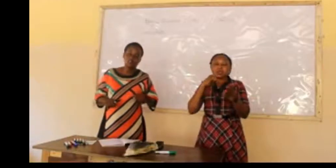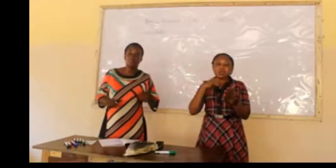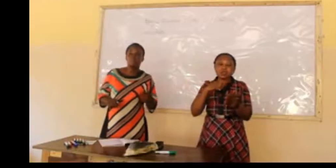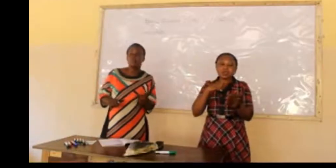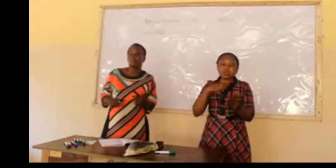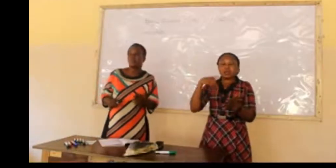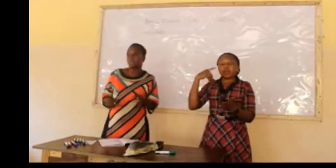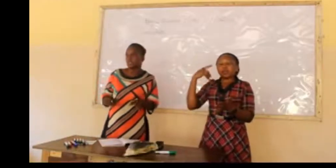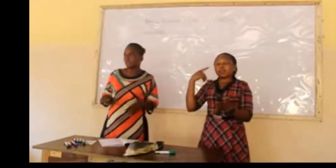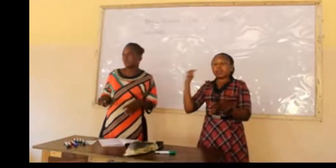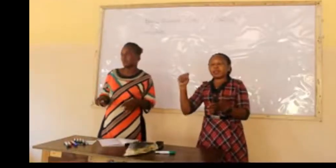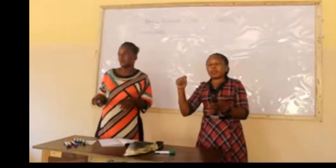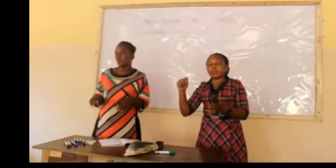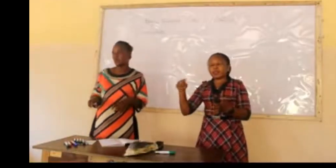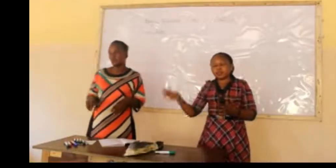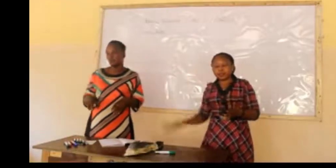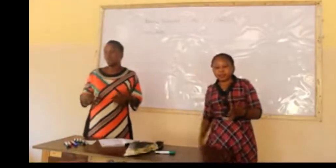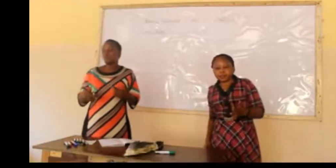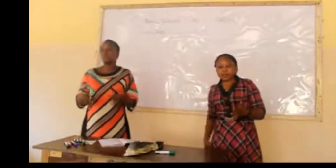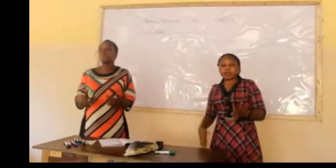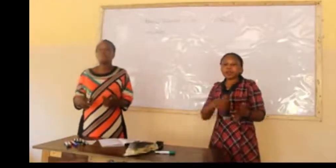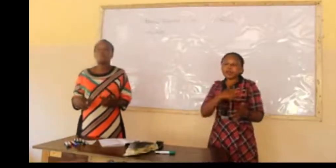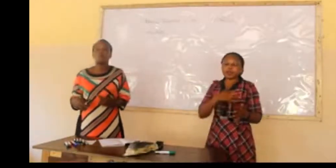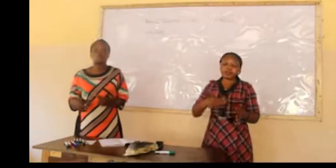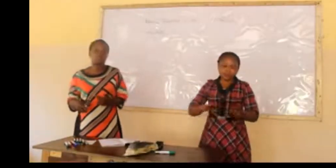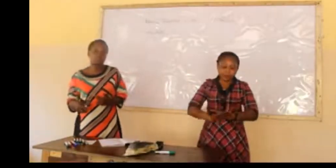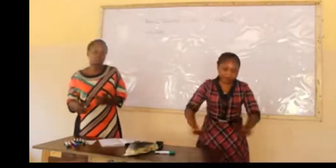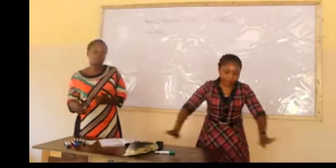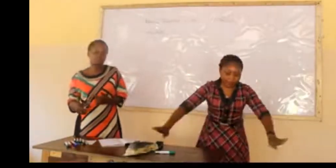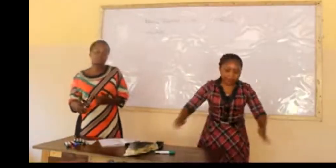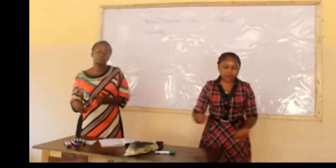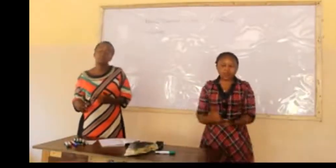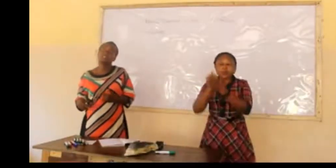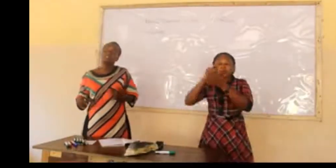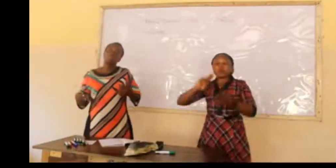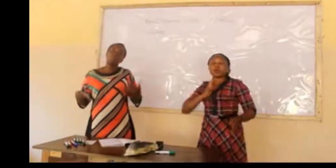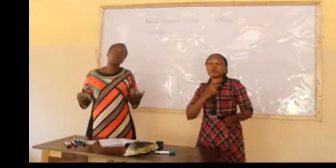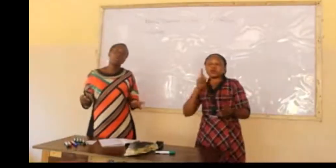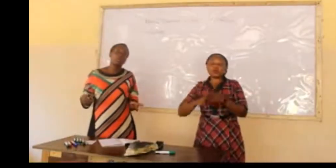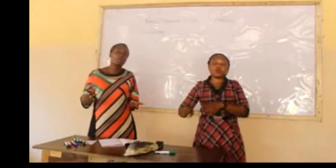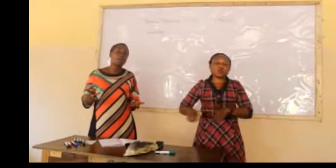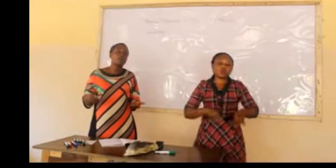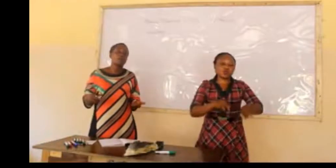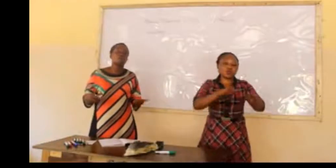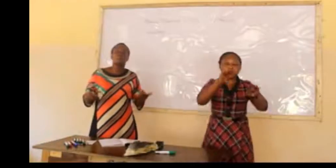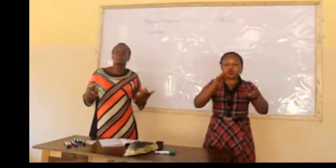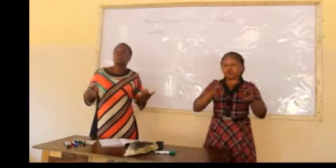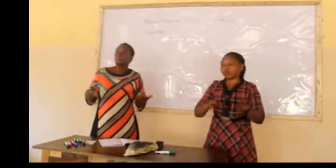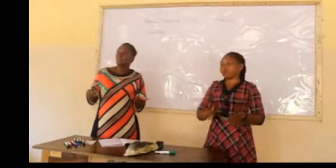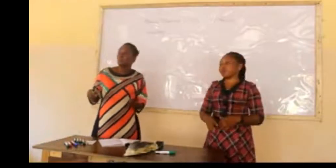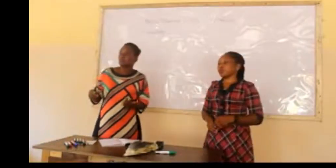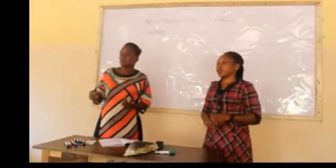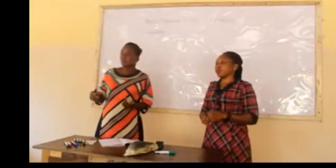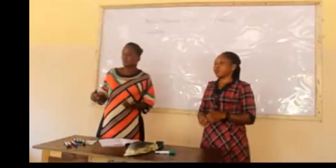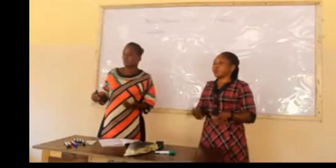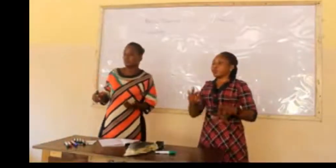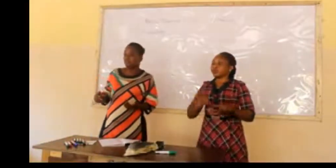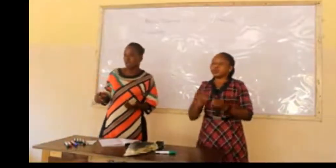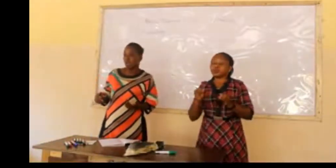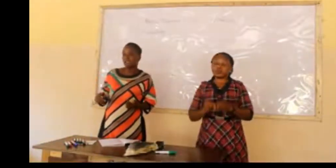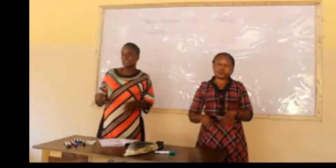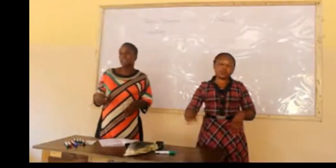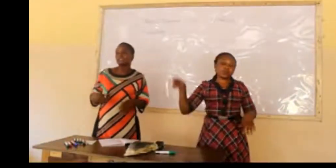ground and the sole of our feet enables us to move forward. Talk about uses